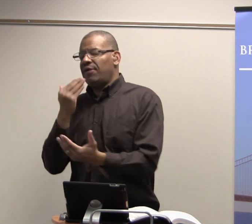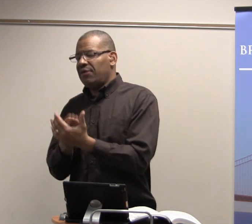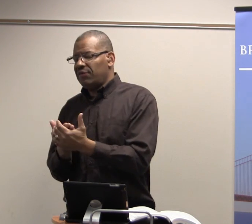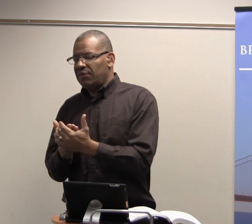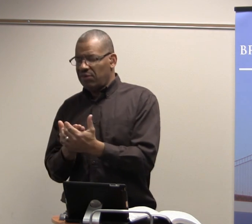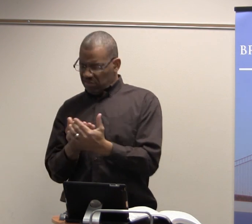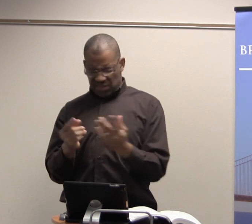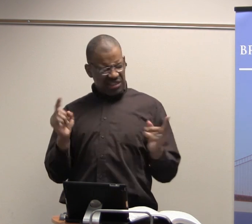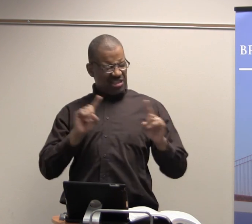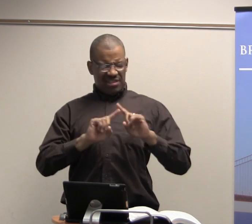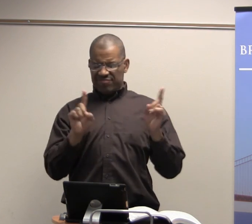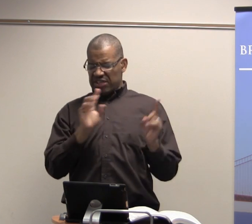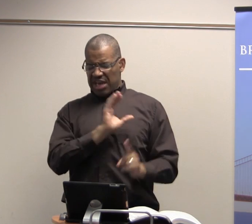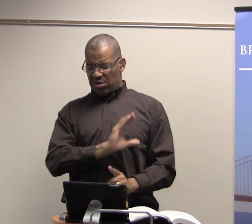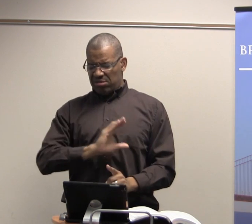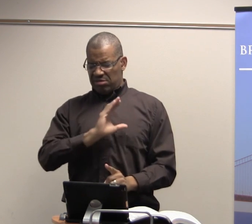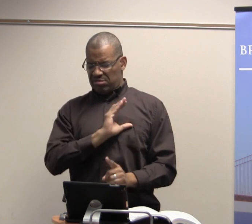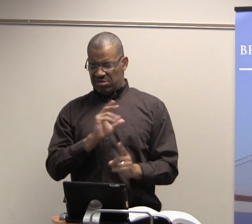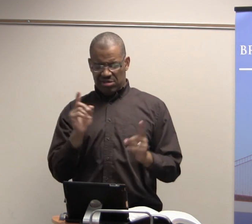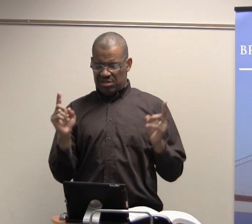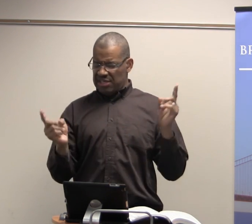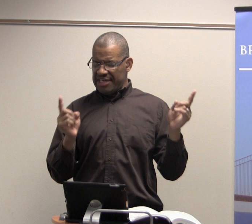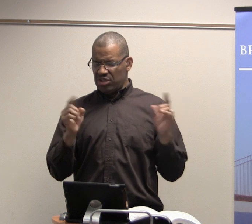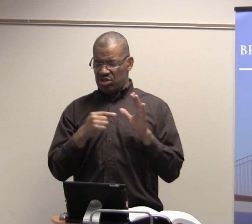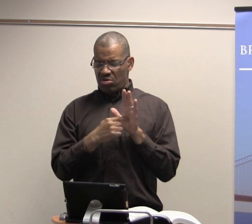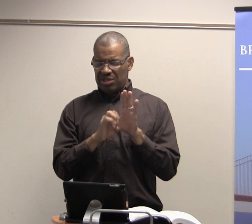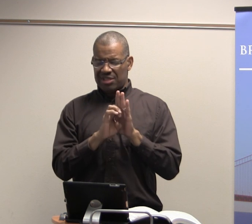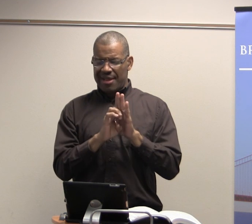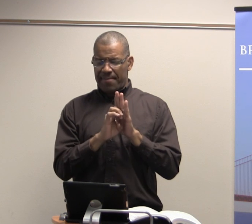it. Those are different characters. These show themselves.